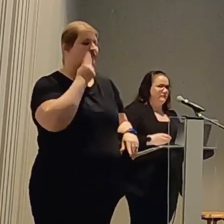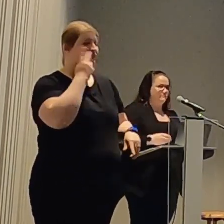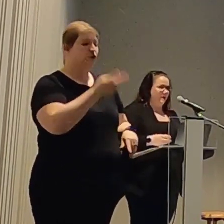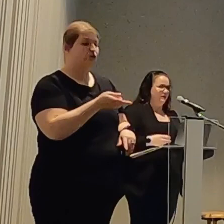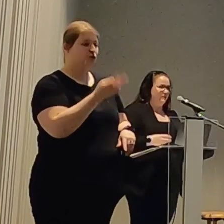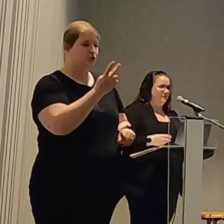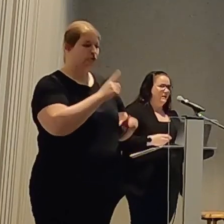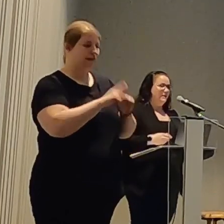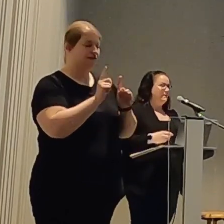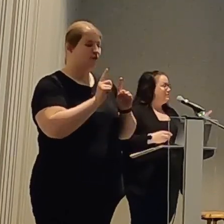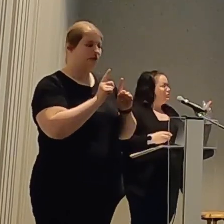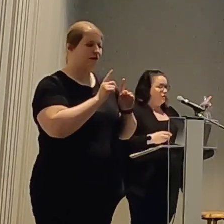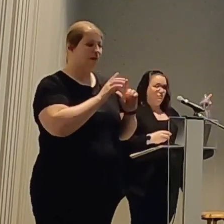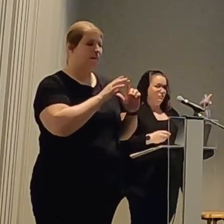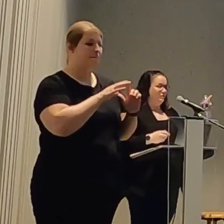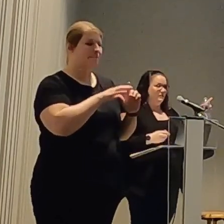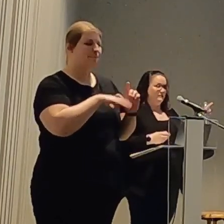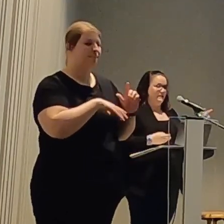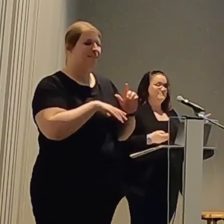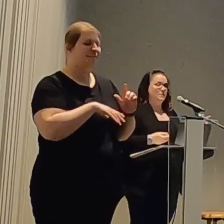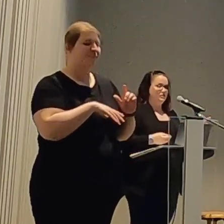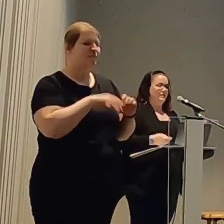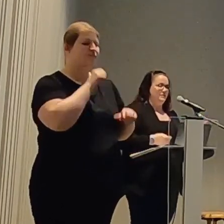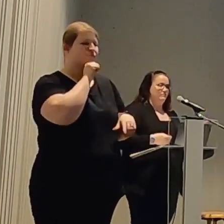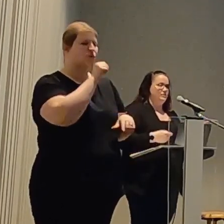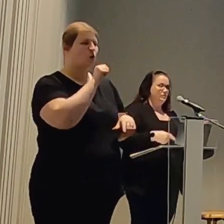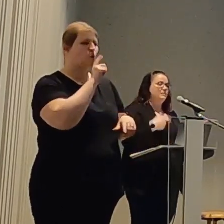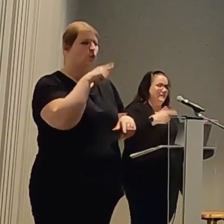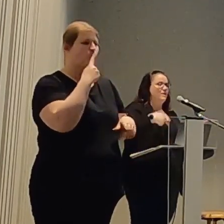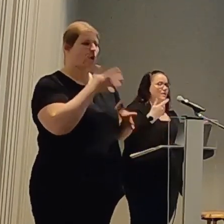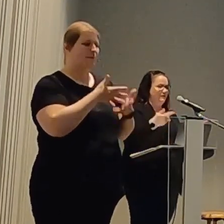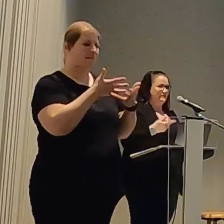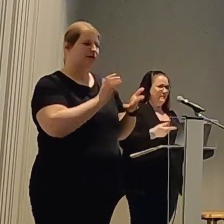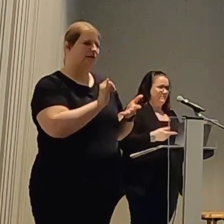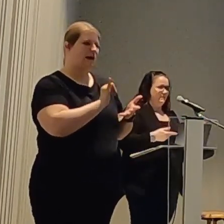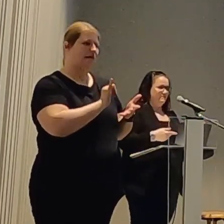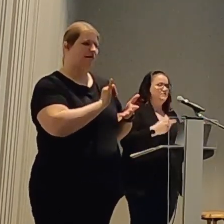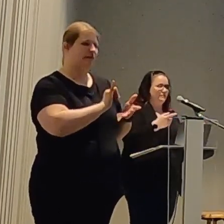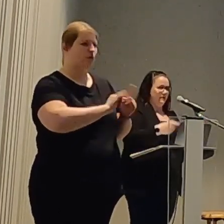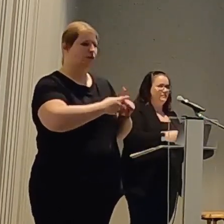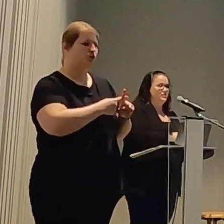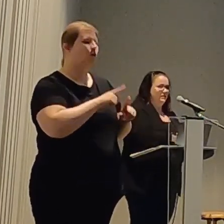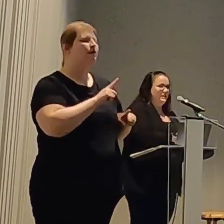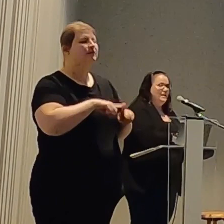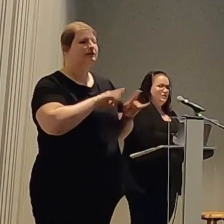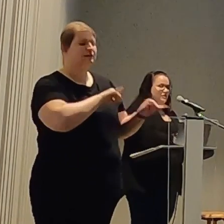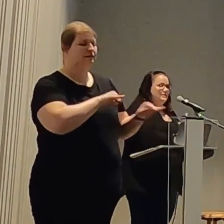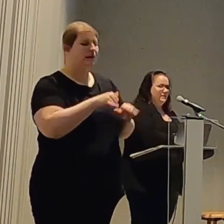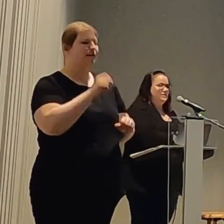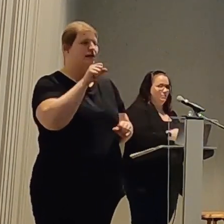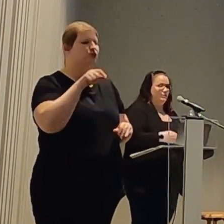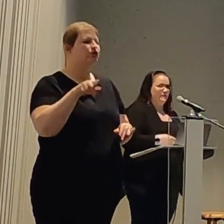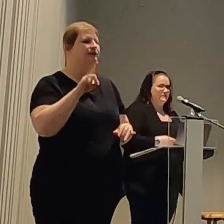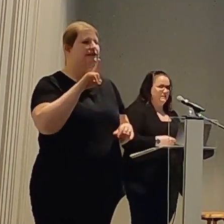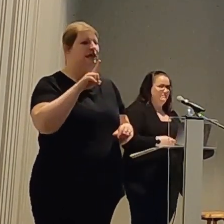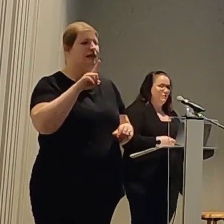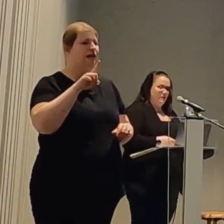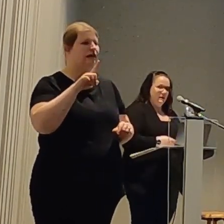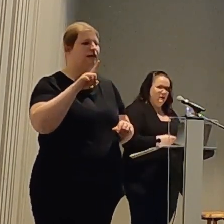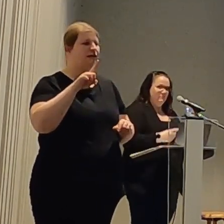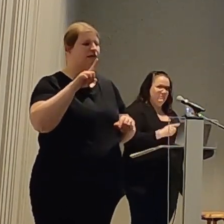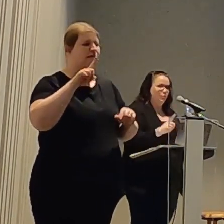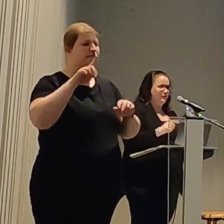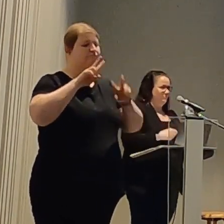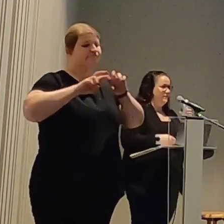two versions by her that don't look as much like the original, but they are the same theme. So yes, she did explore this